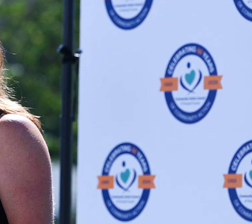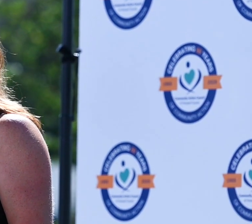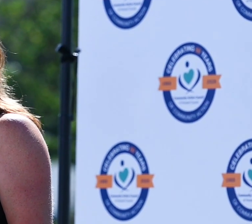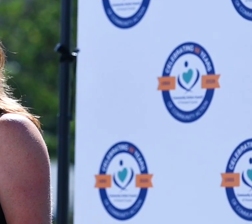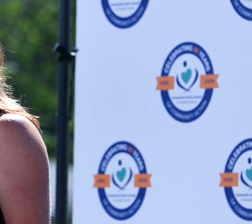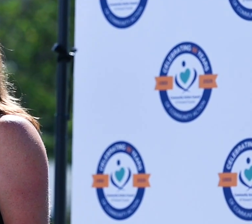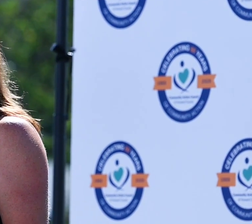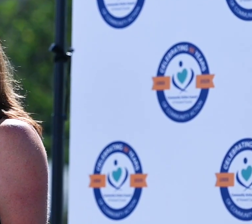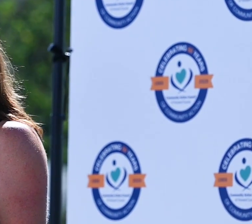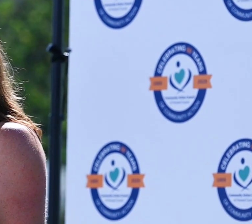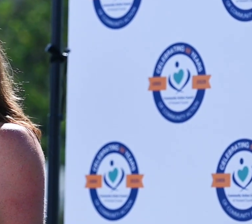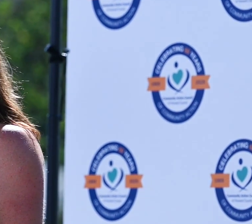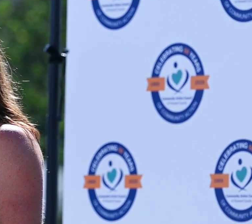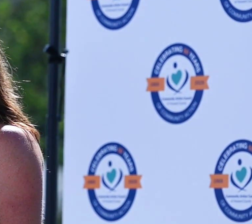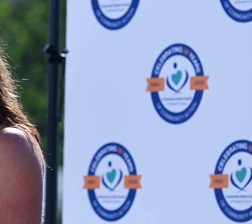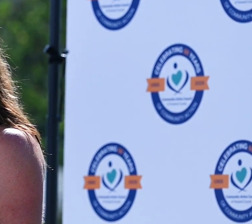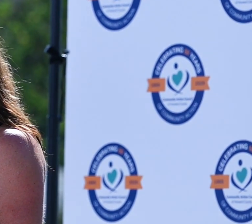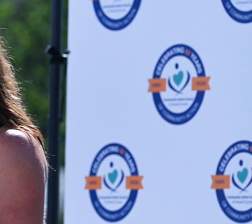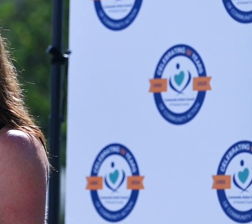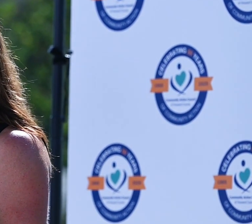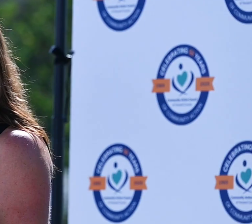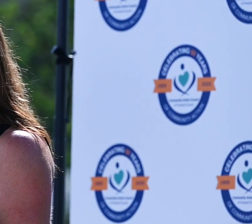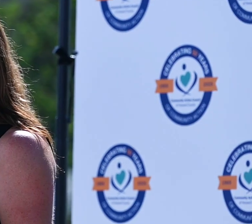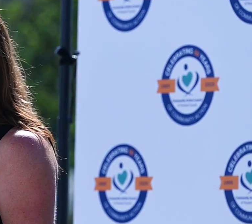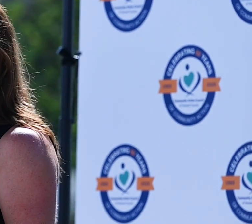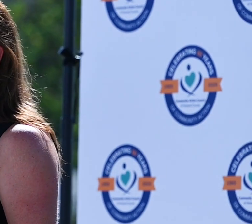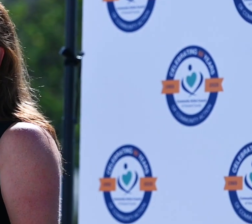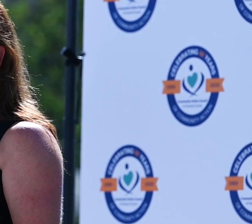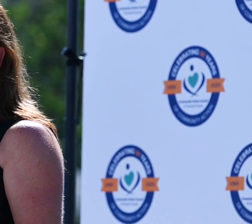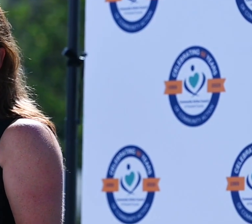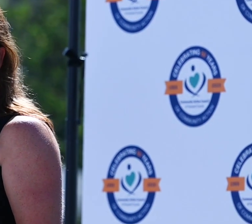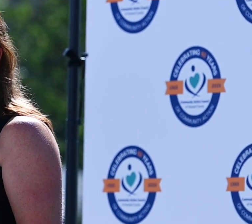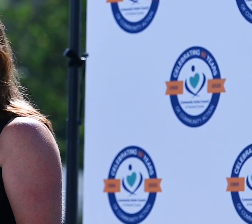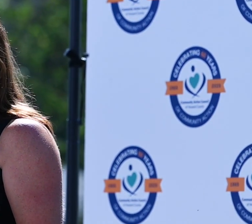center that will educate our youngest learners starting at 6 weeks through pre-K,